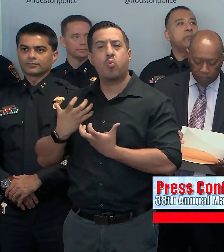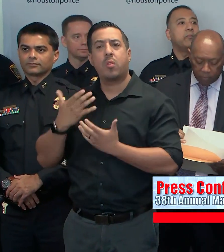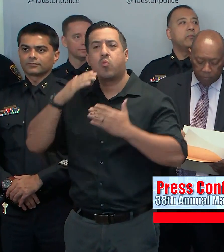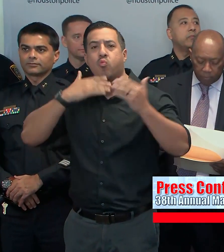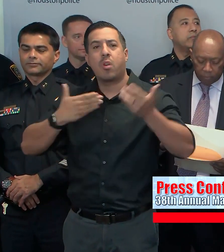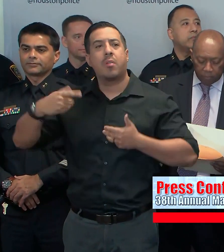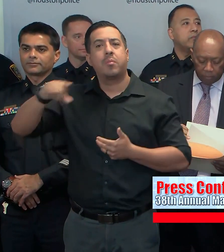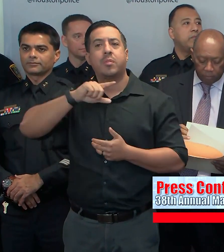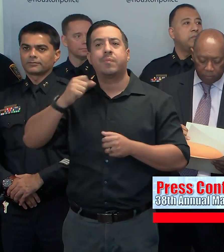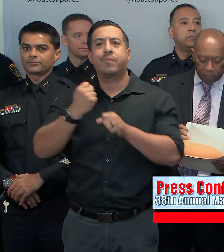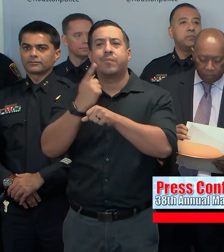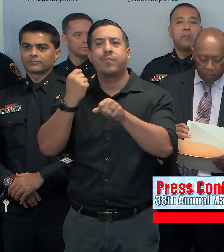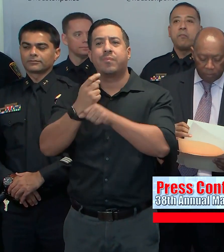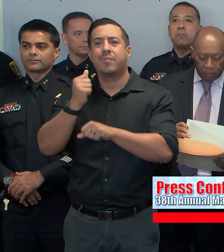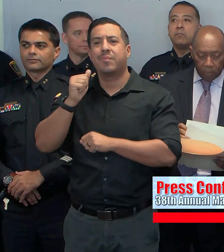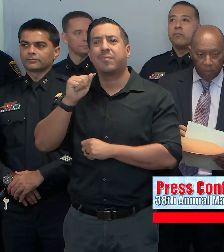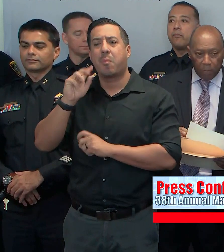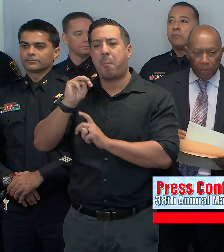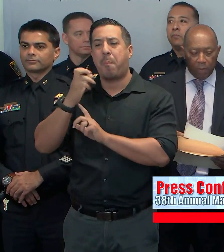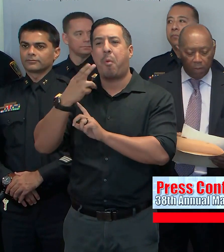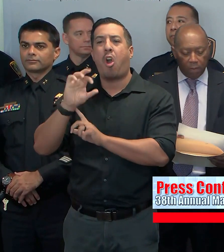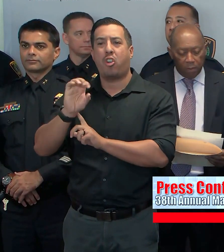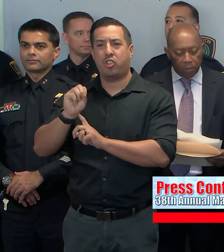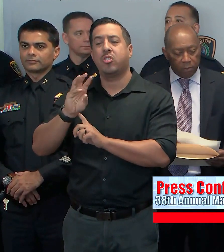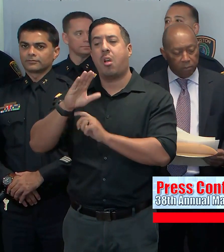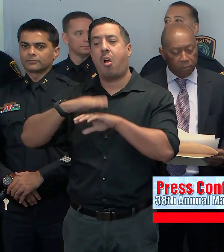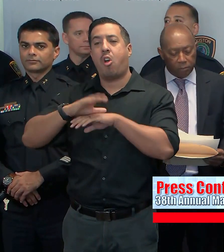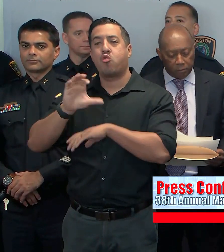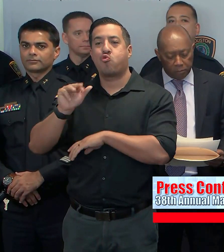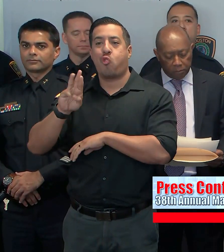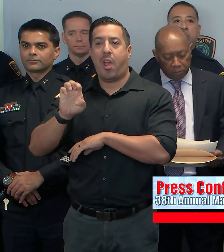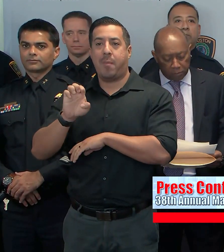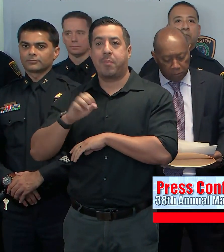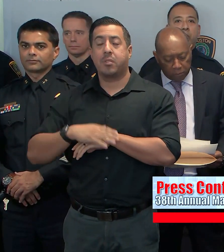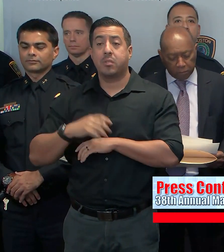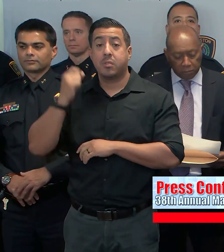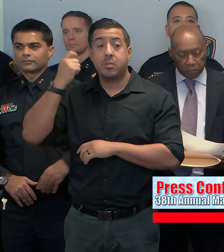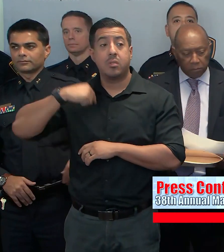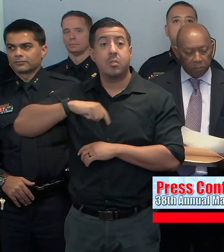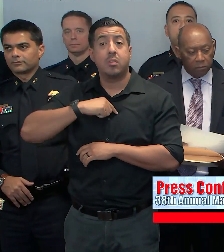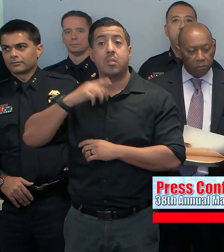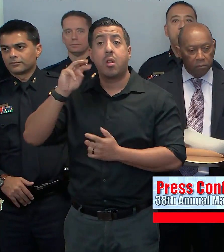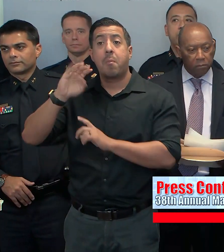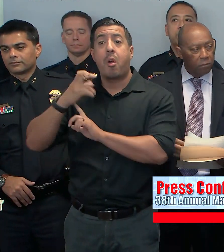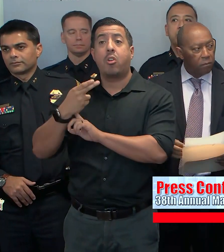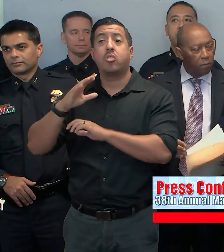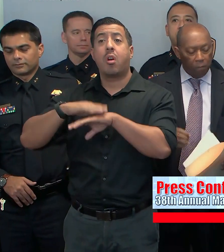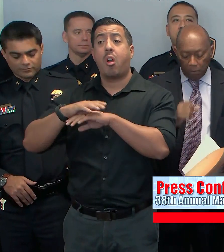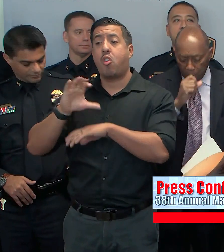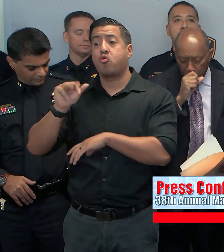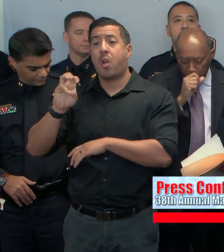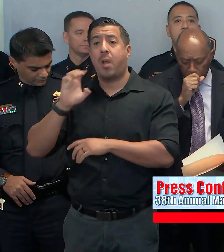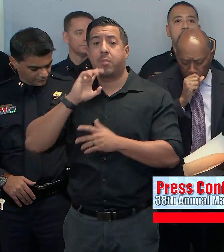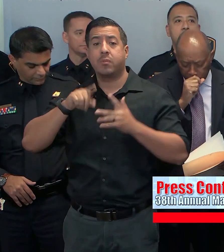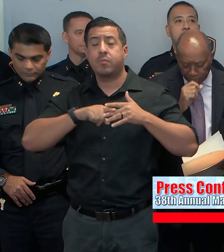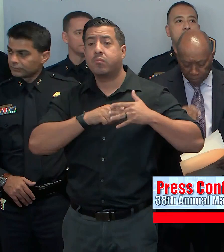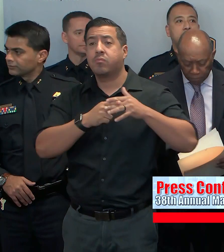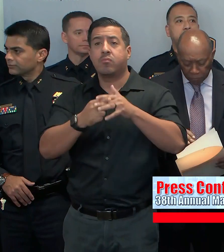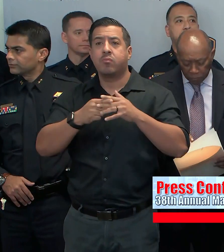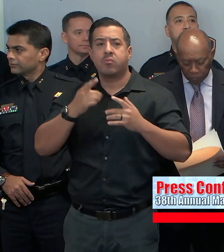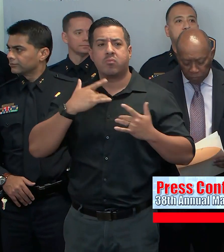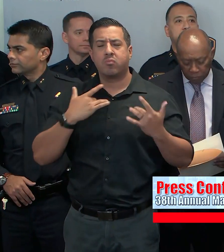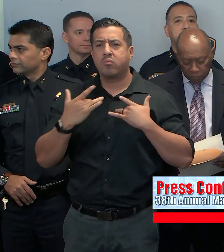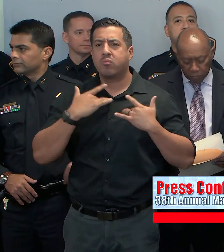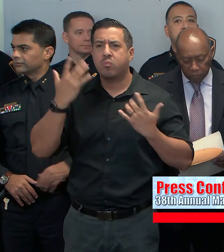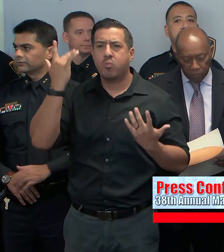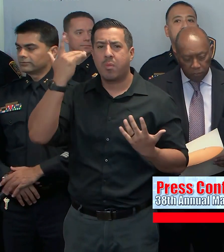annual March on Crime presser. In December 1984, the March on Crime campaign was born out of a growing